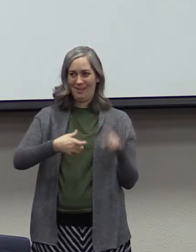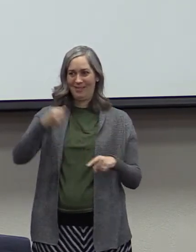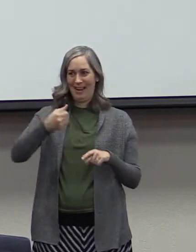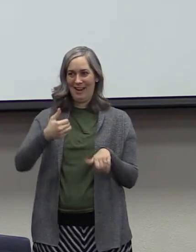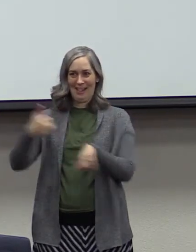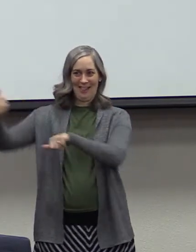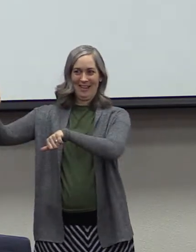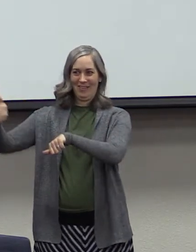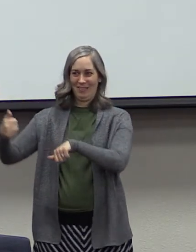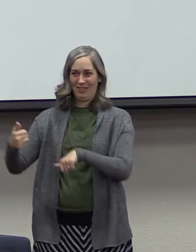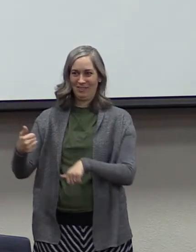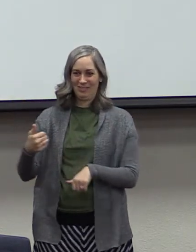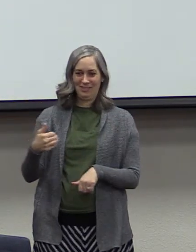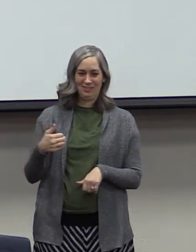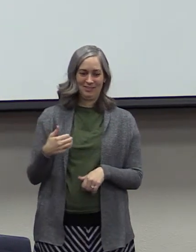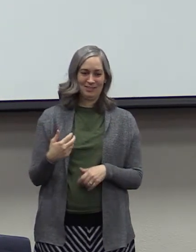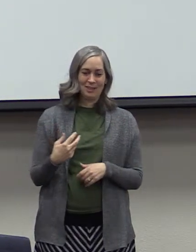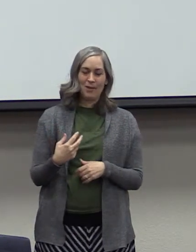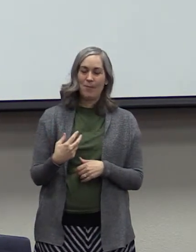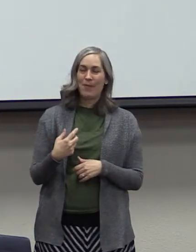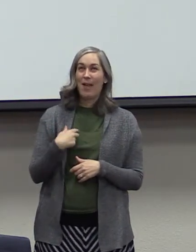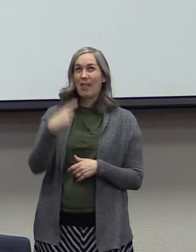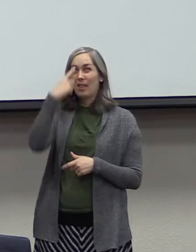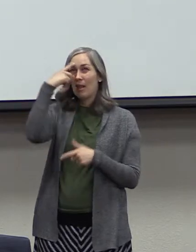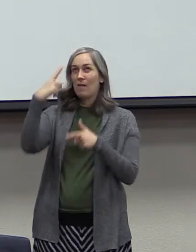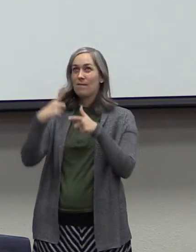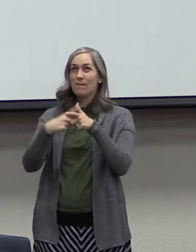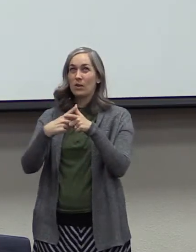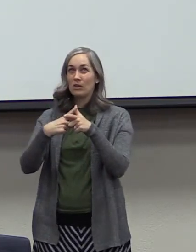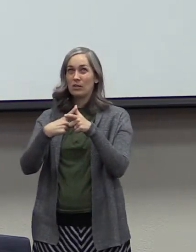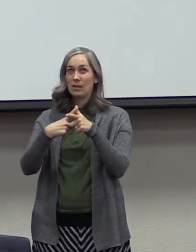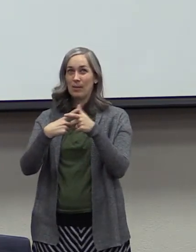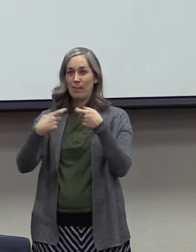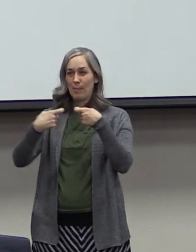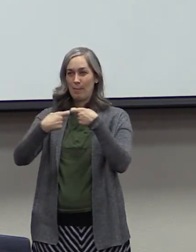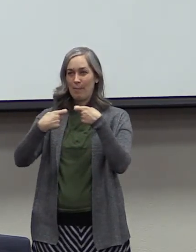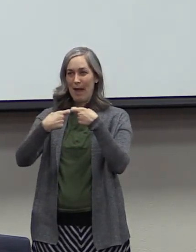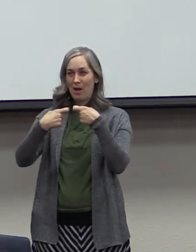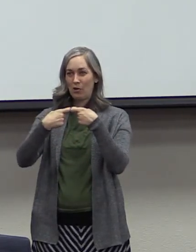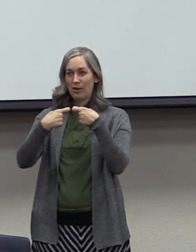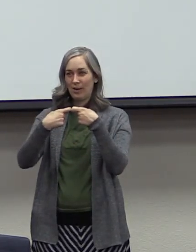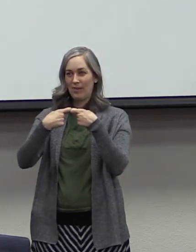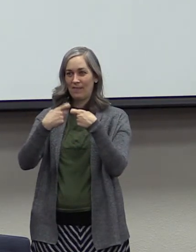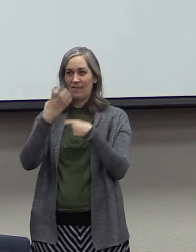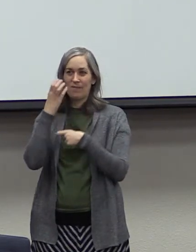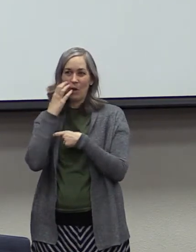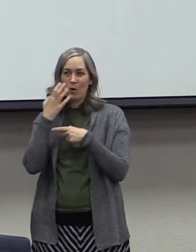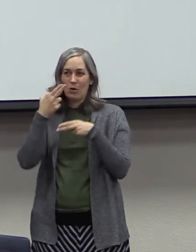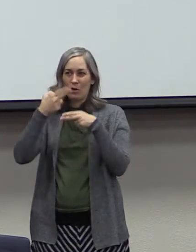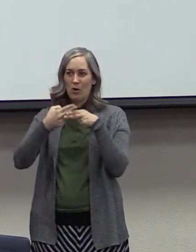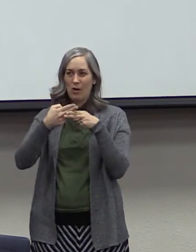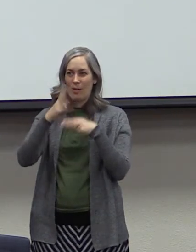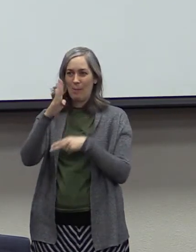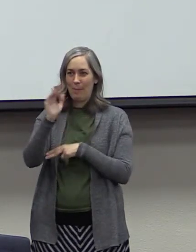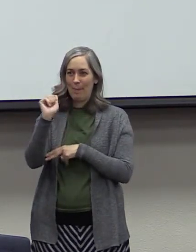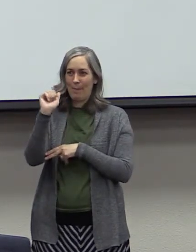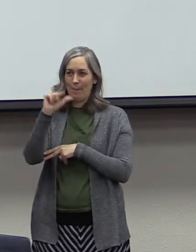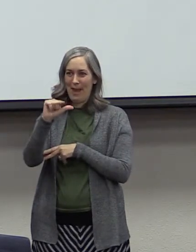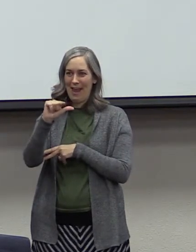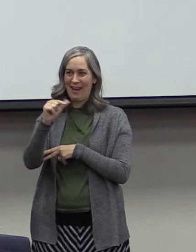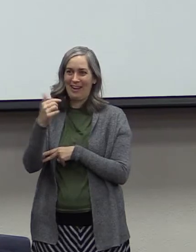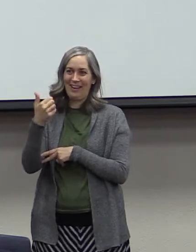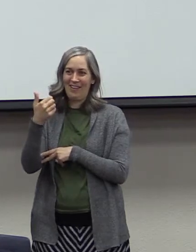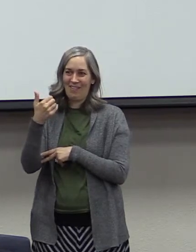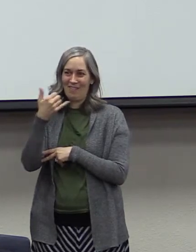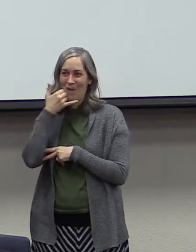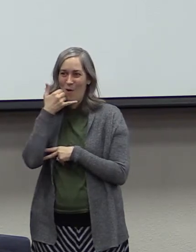Originally, I think the first battery-charged phone was called a bag phone. And they